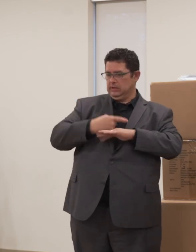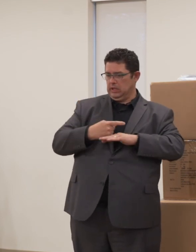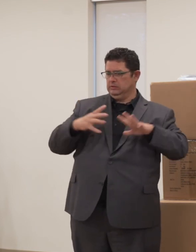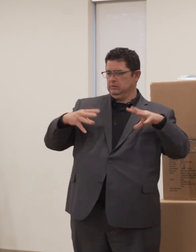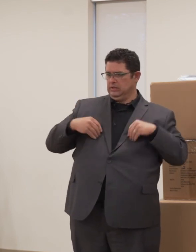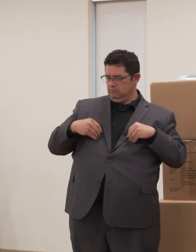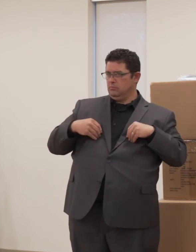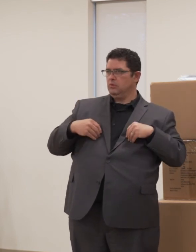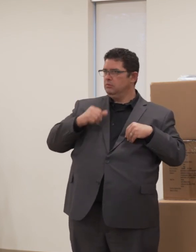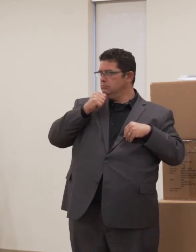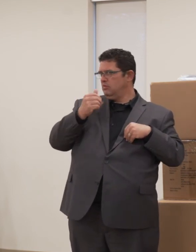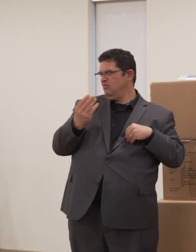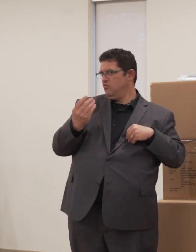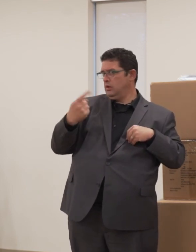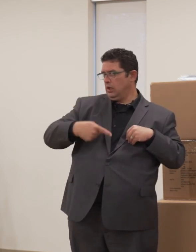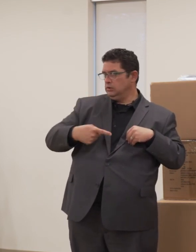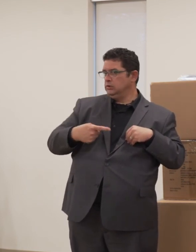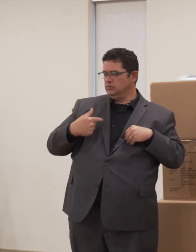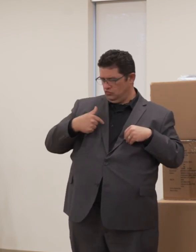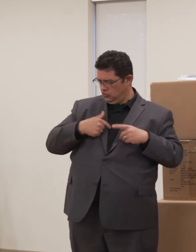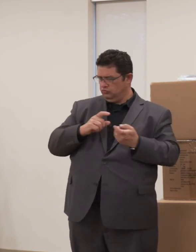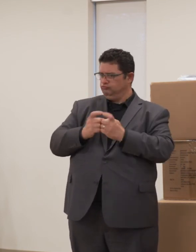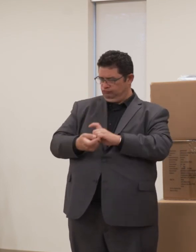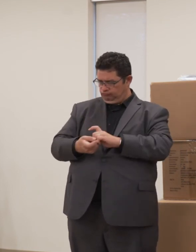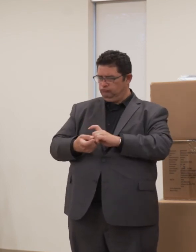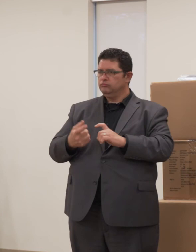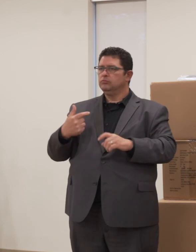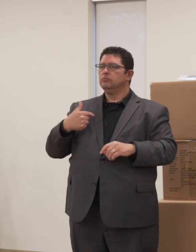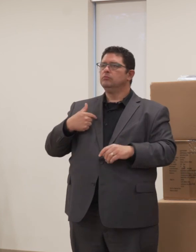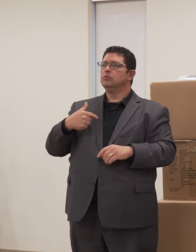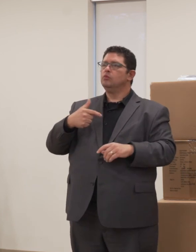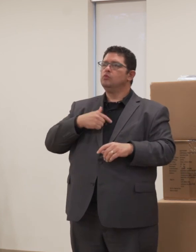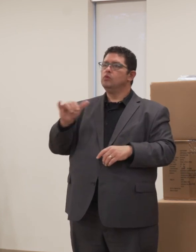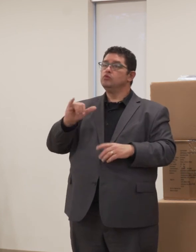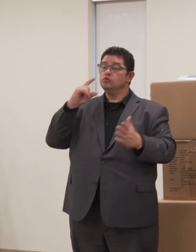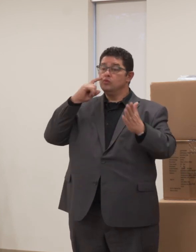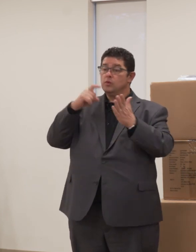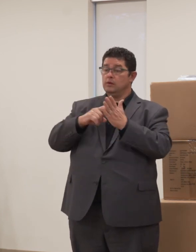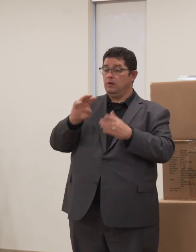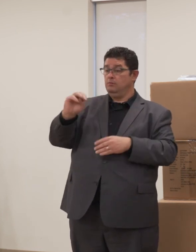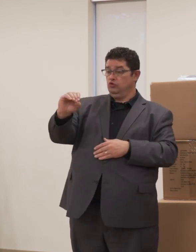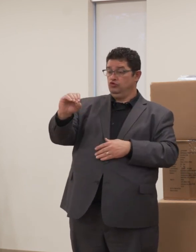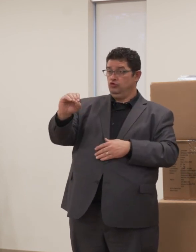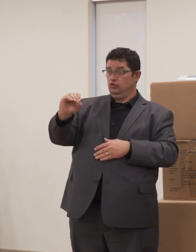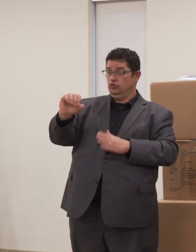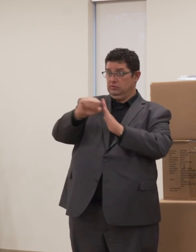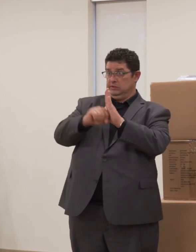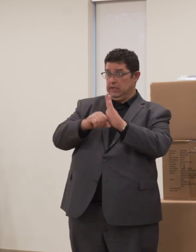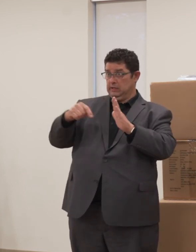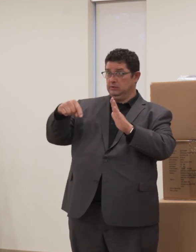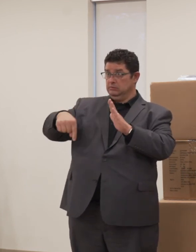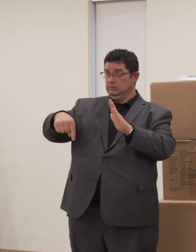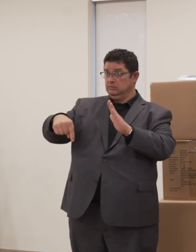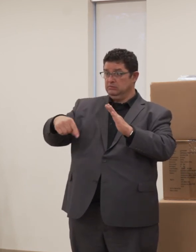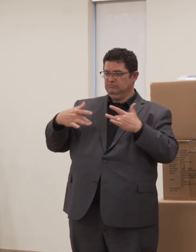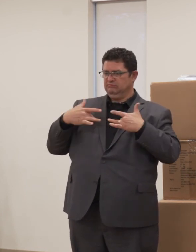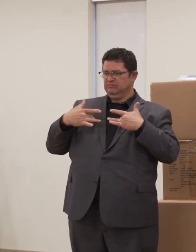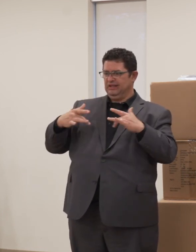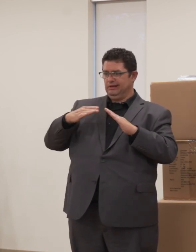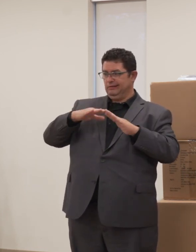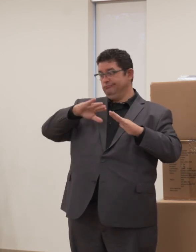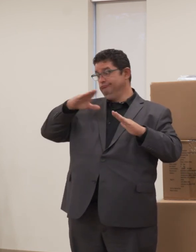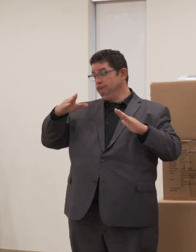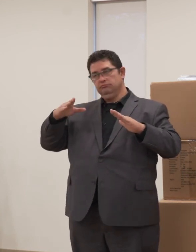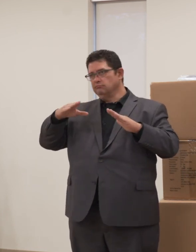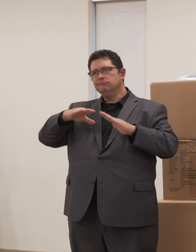made that adjustment. But we also recognize that Missouri as a state is trending in the wrong direction.